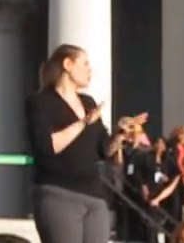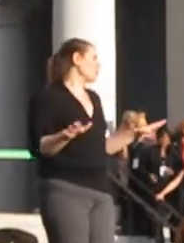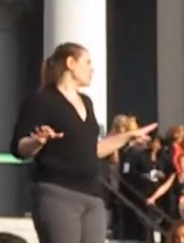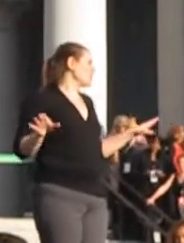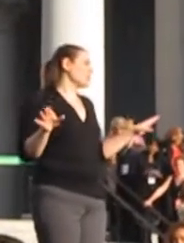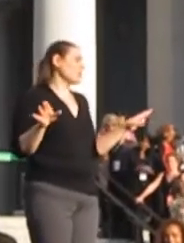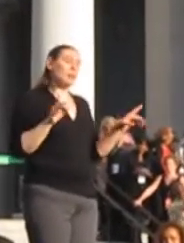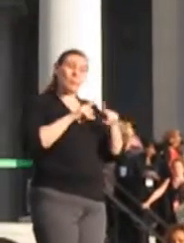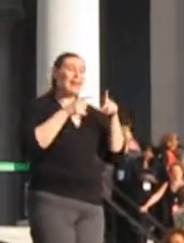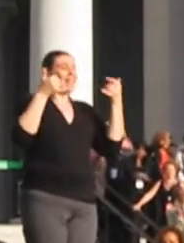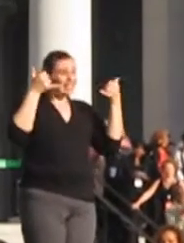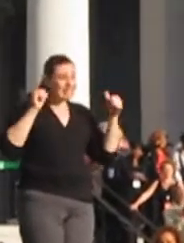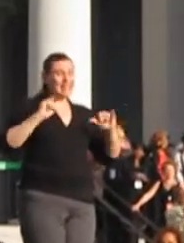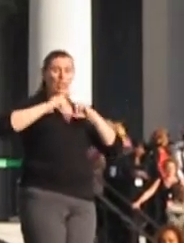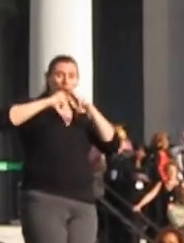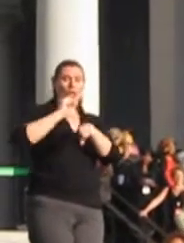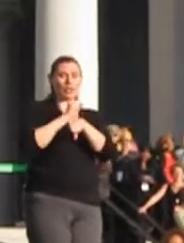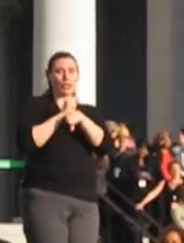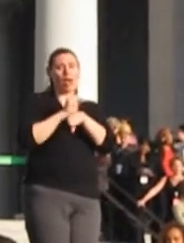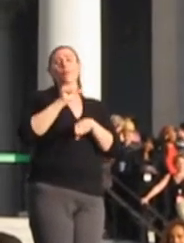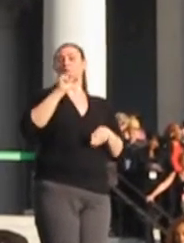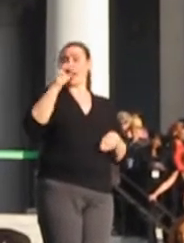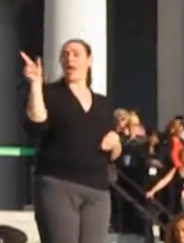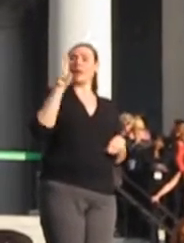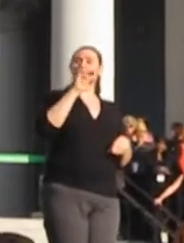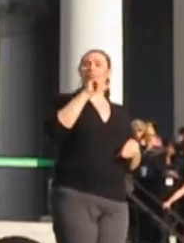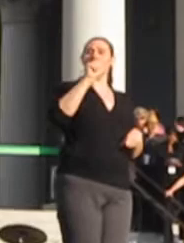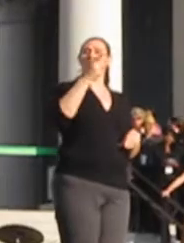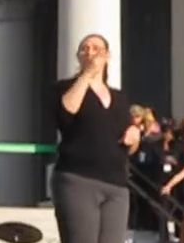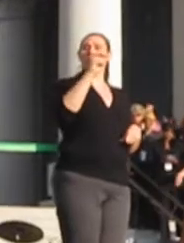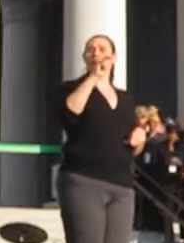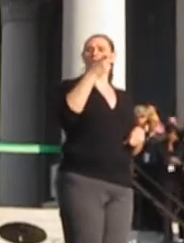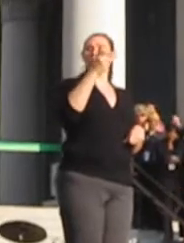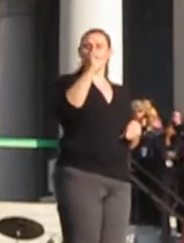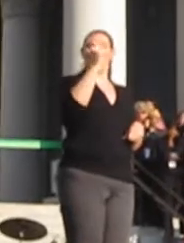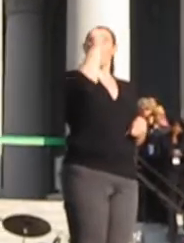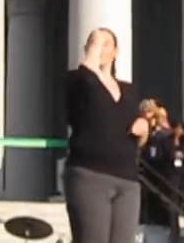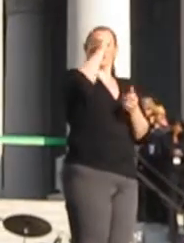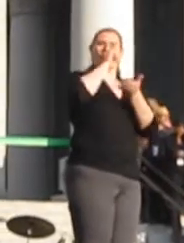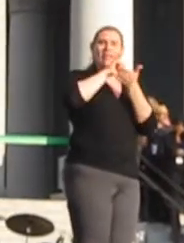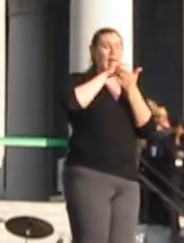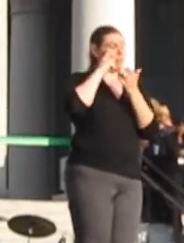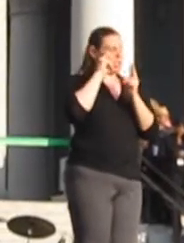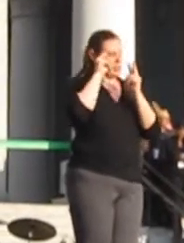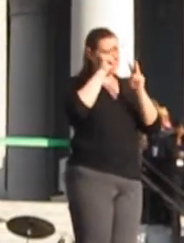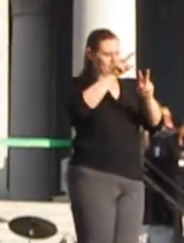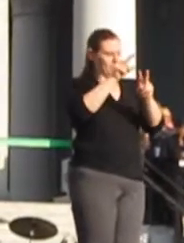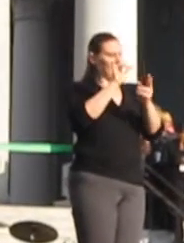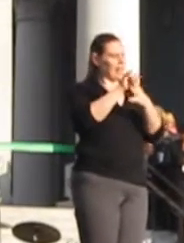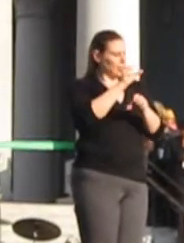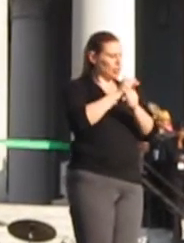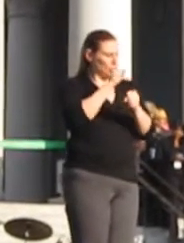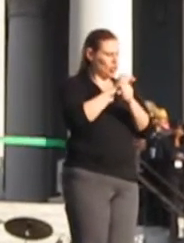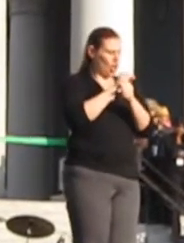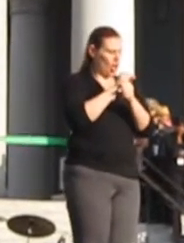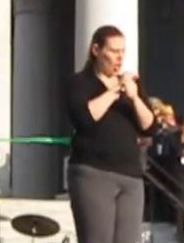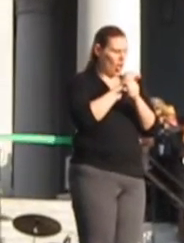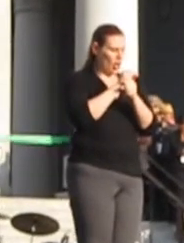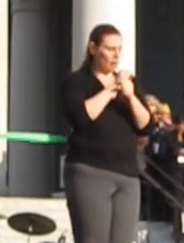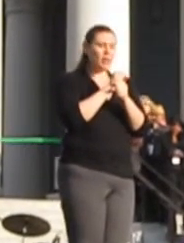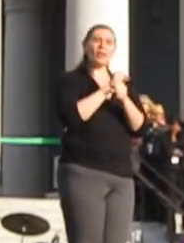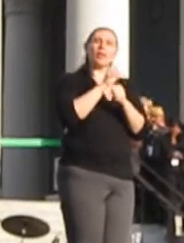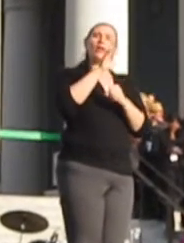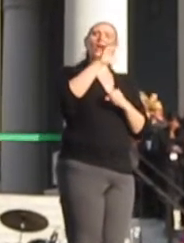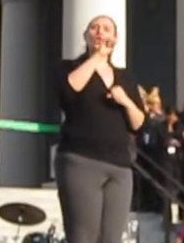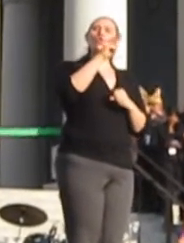it is a job, and he knew that. And because he treated it like a job, crime's down by